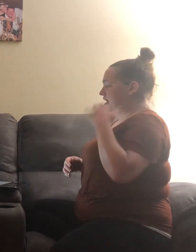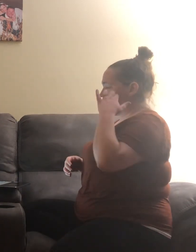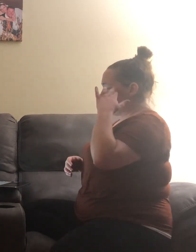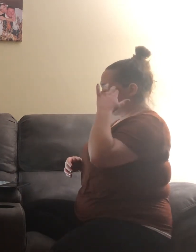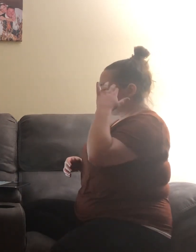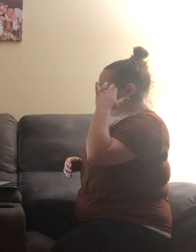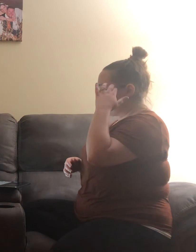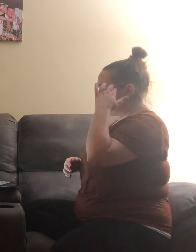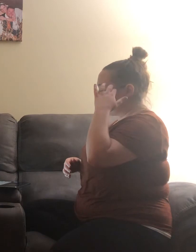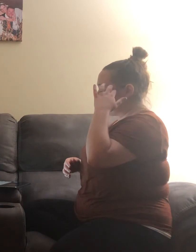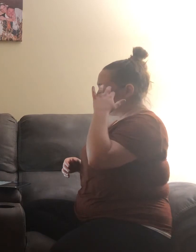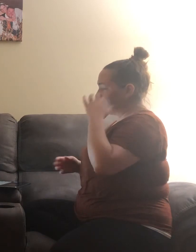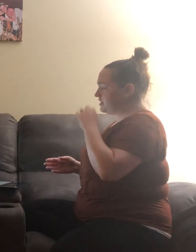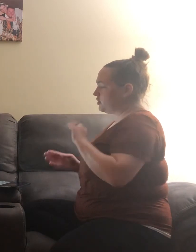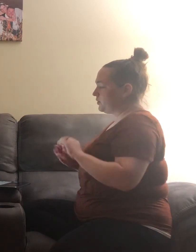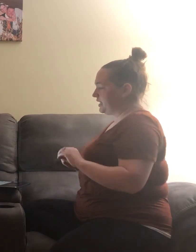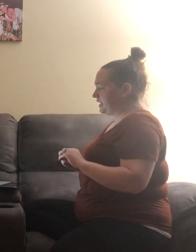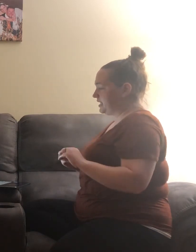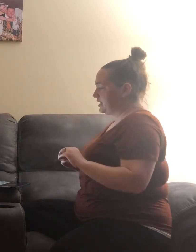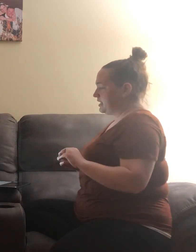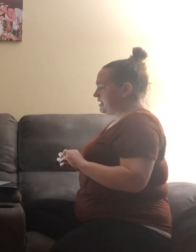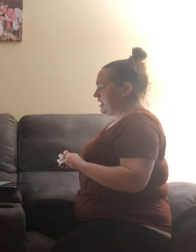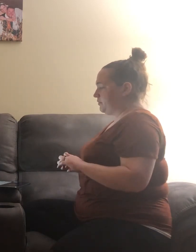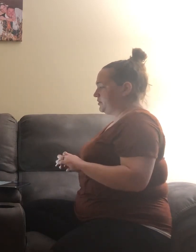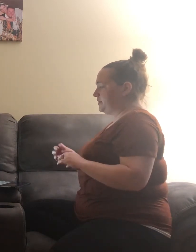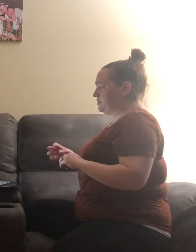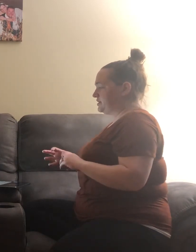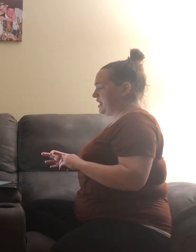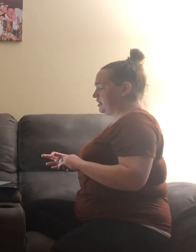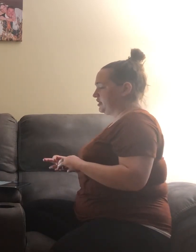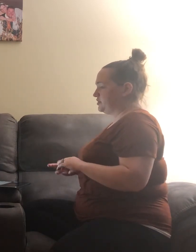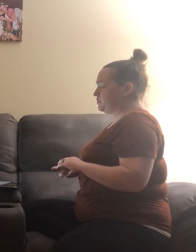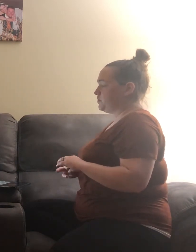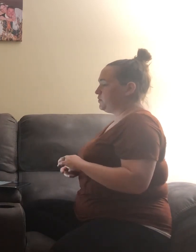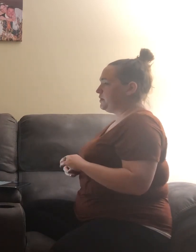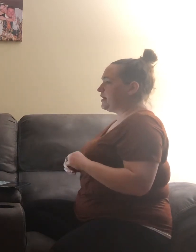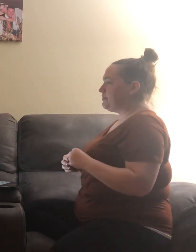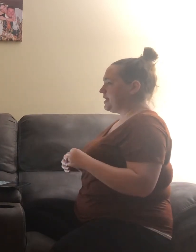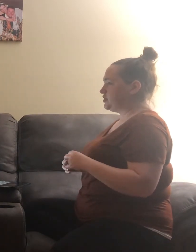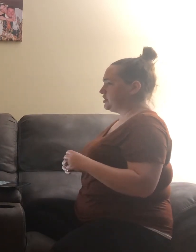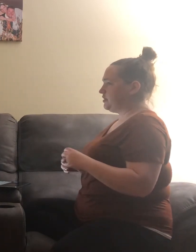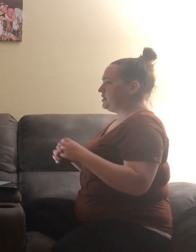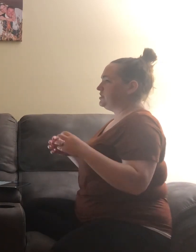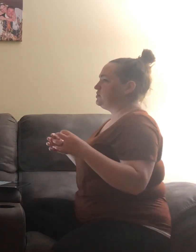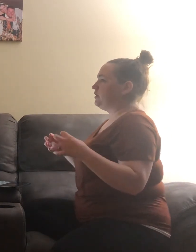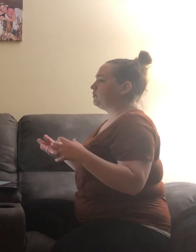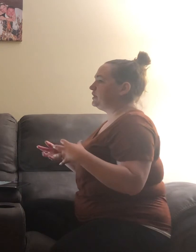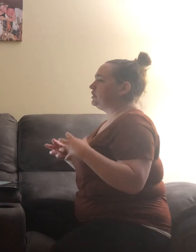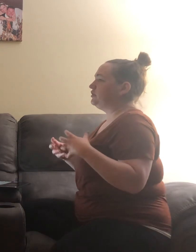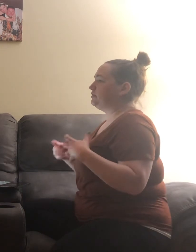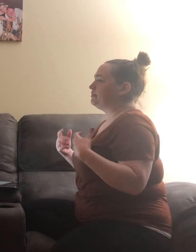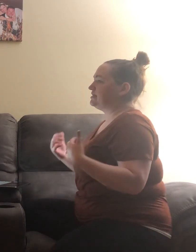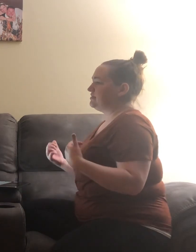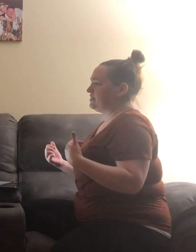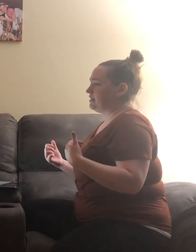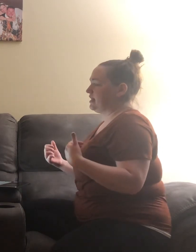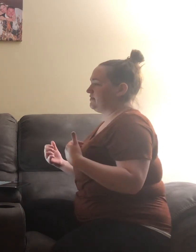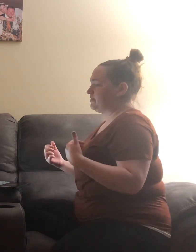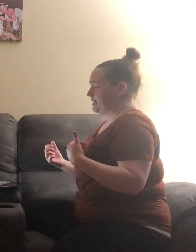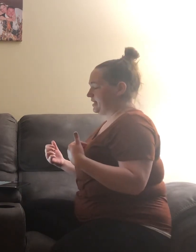okay, so for when he's in the green and we're doing those inhalers, we want to make sure that he's doing really good breaths of the medication,